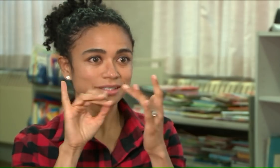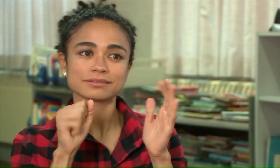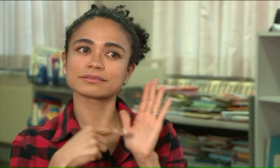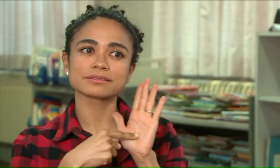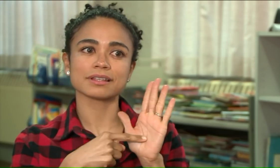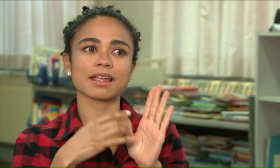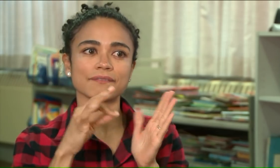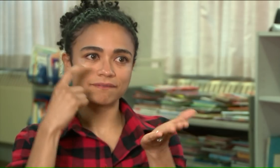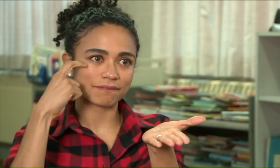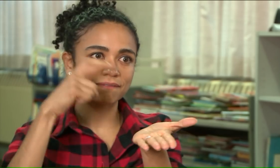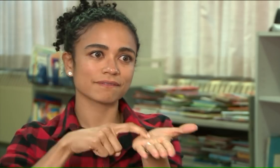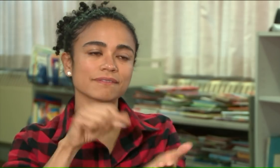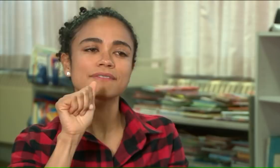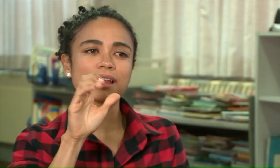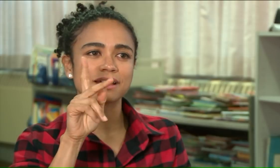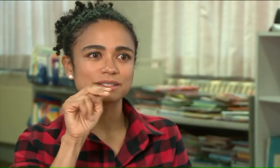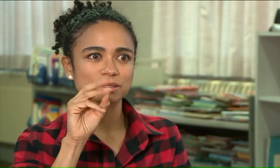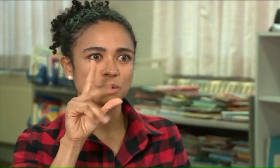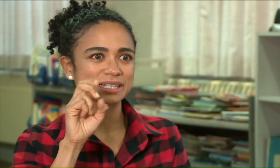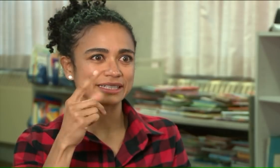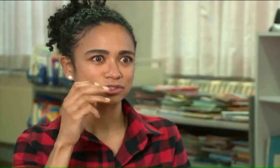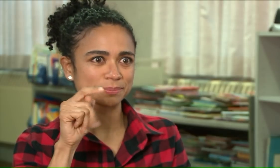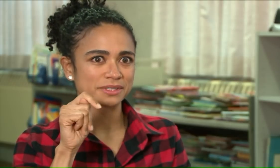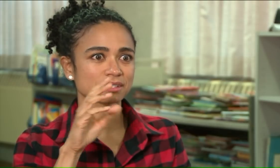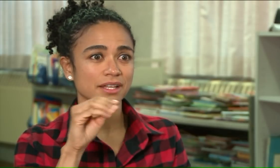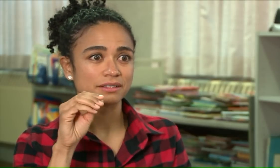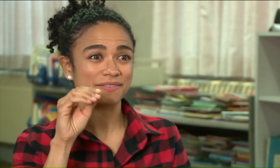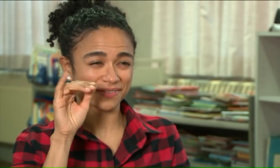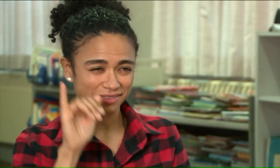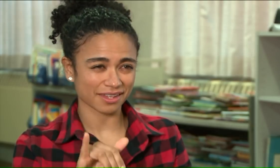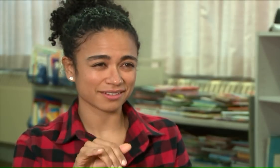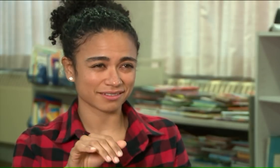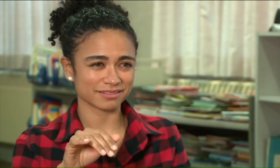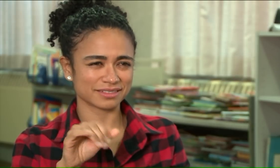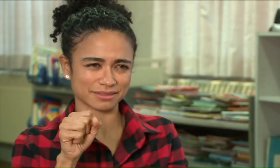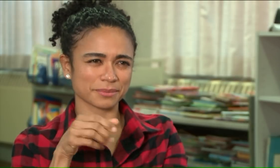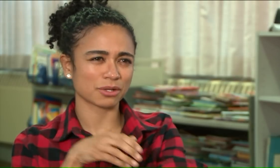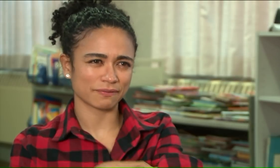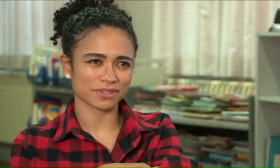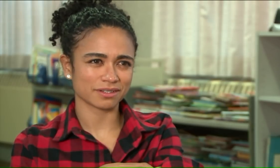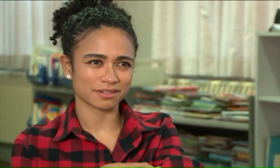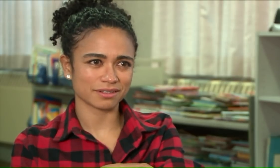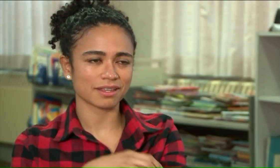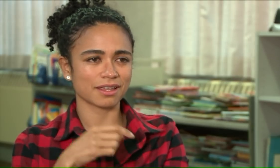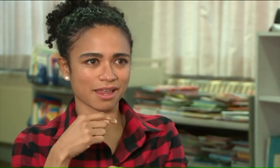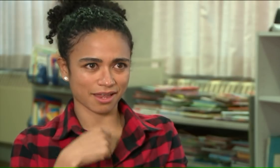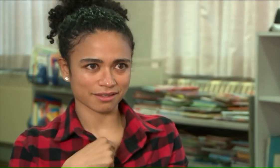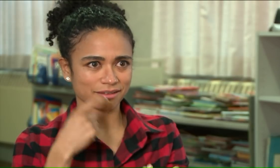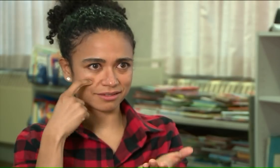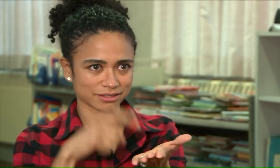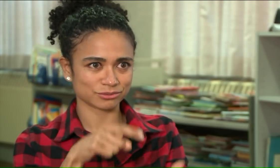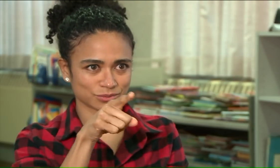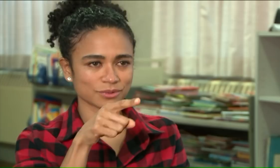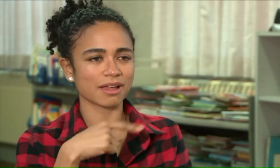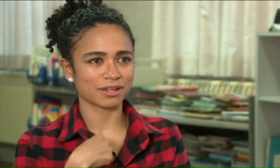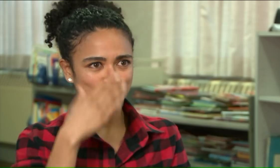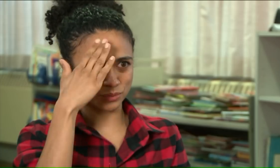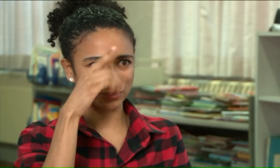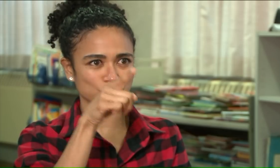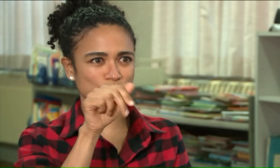contact. And eye contact is acknowledgement, and acknowledgement is powerful. I acknowledge you. I know that you're here. I